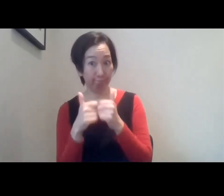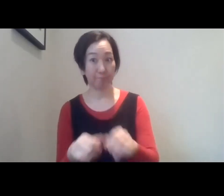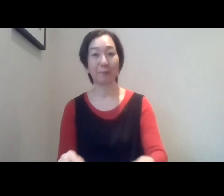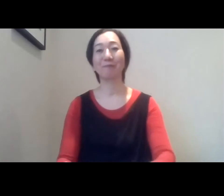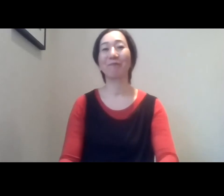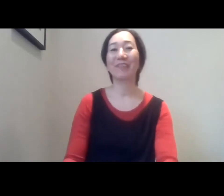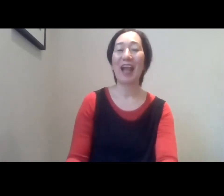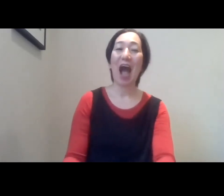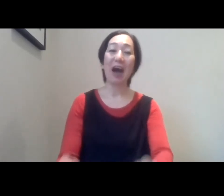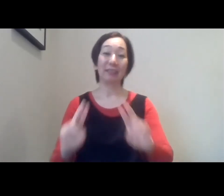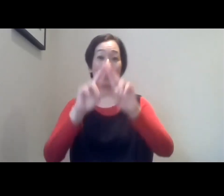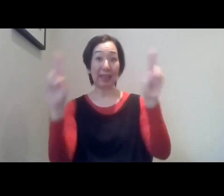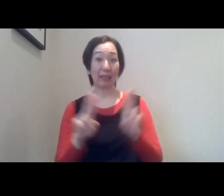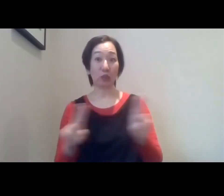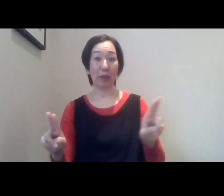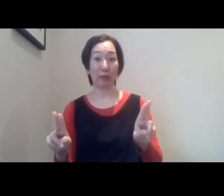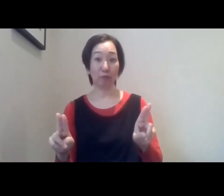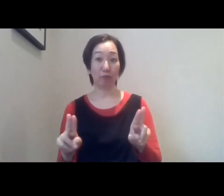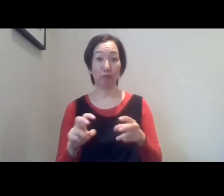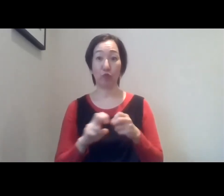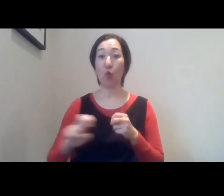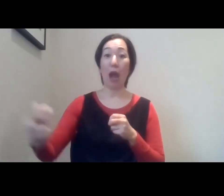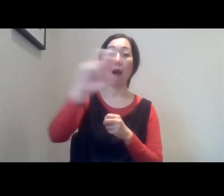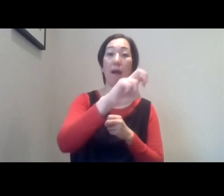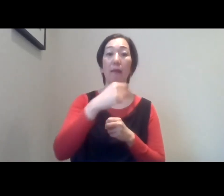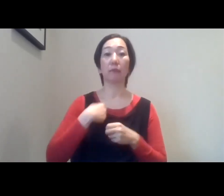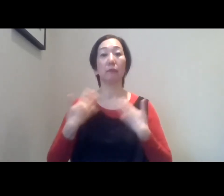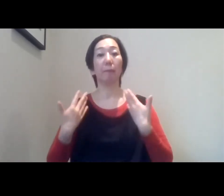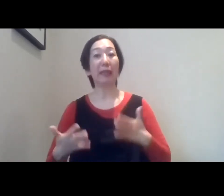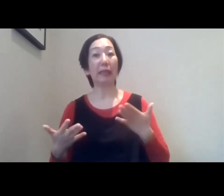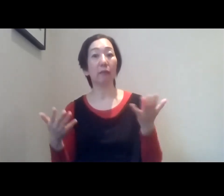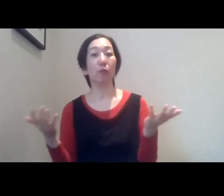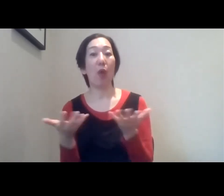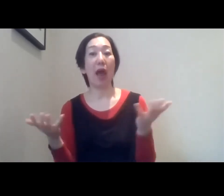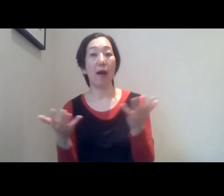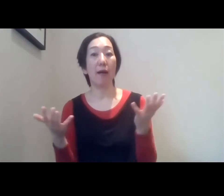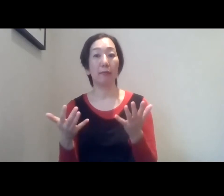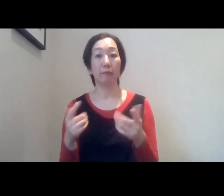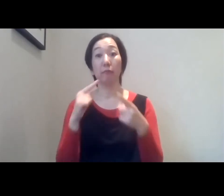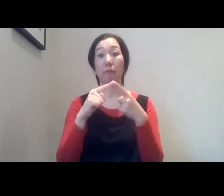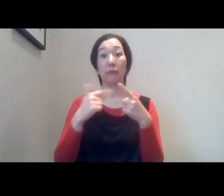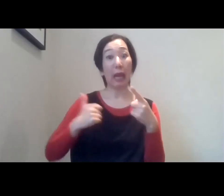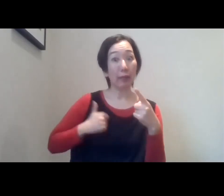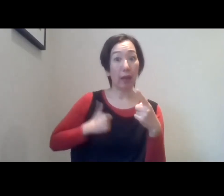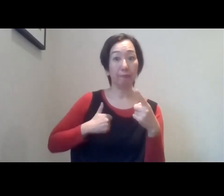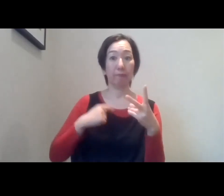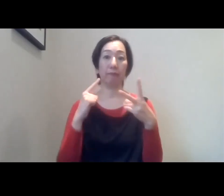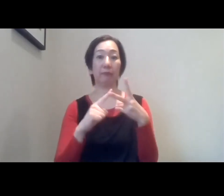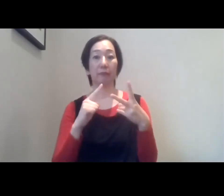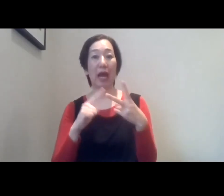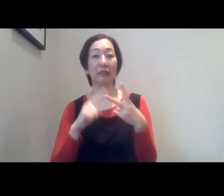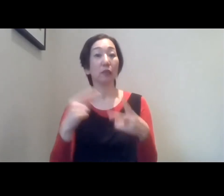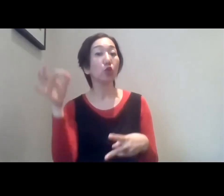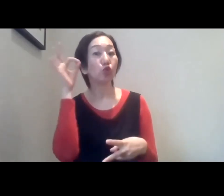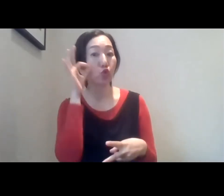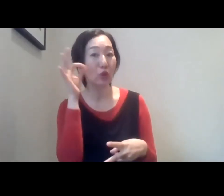in having me come to your venue, please get in touch. I also toured the piece internationally. I